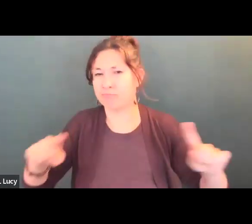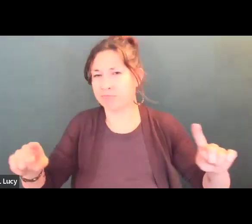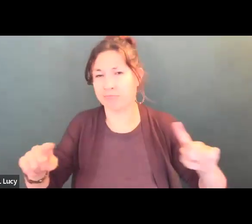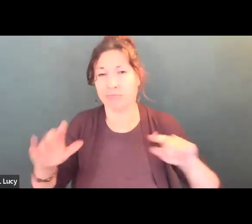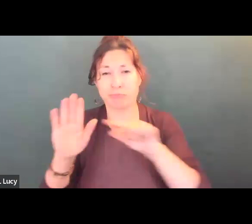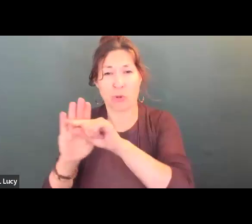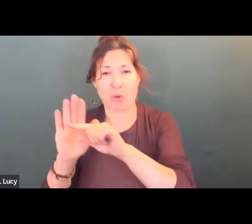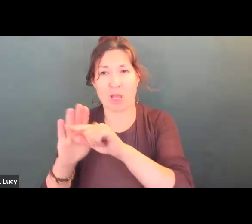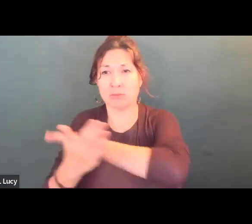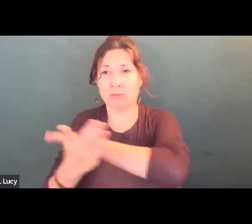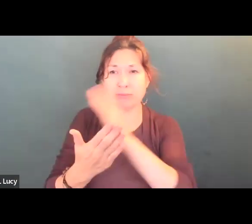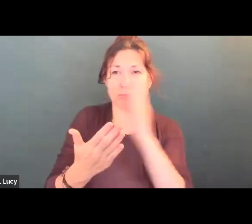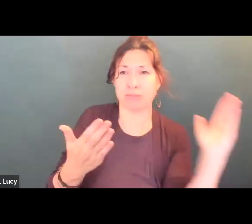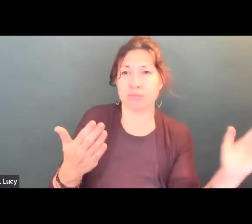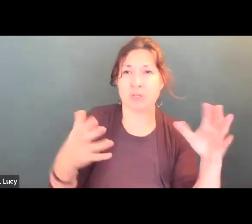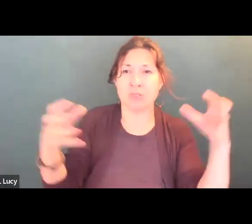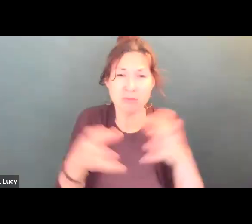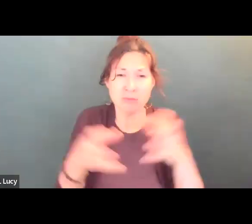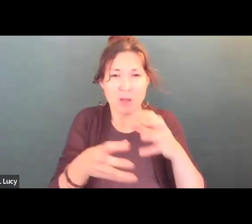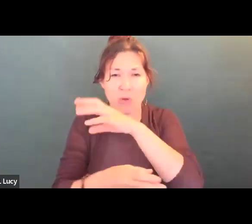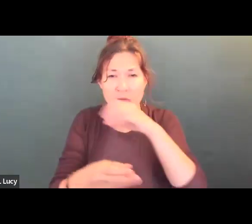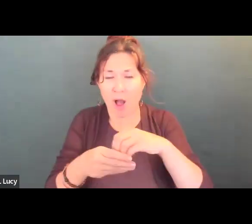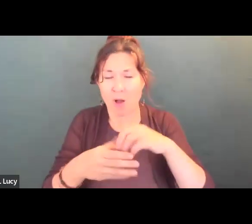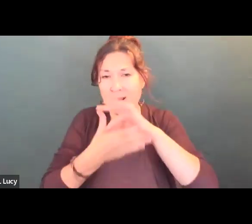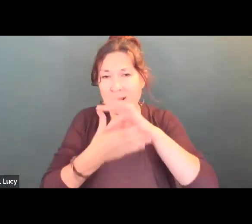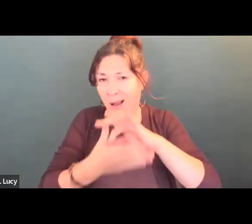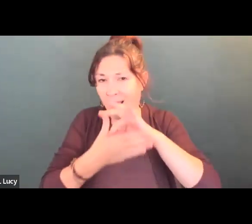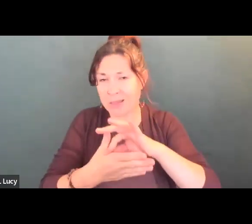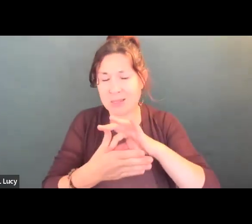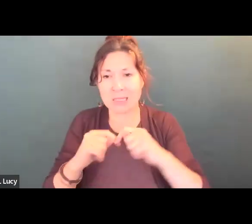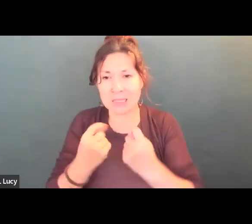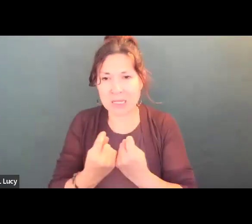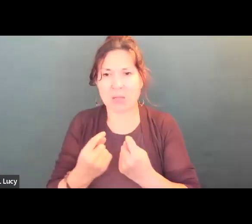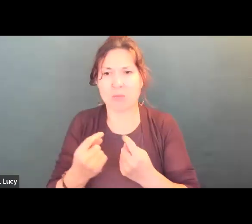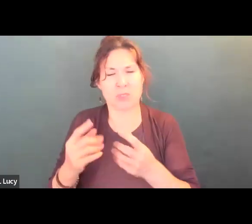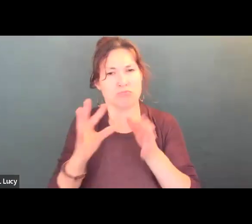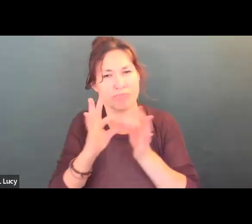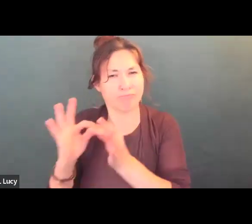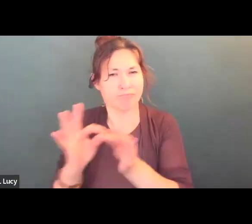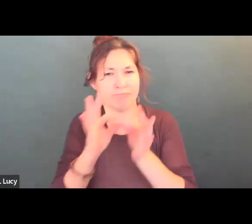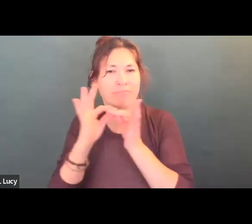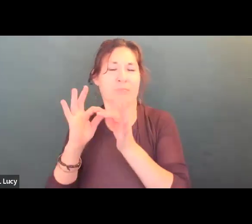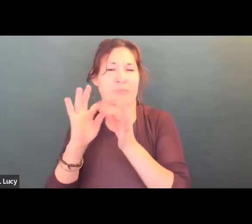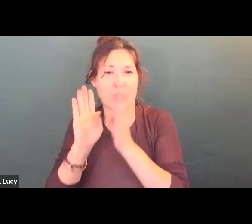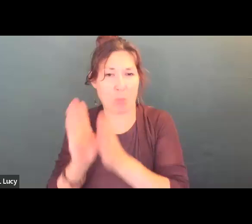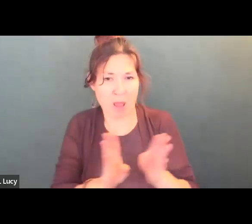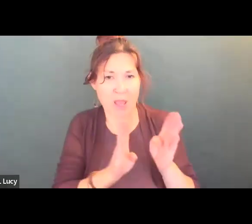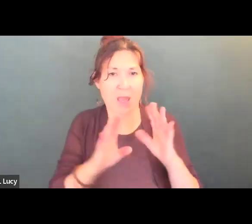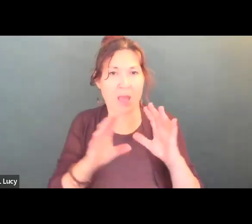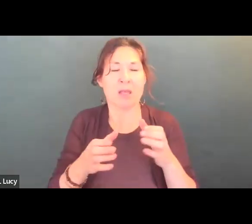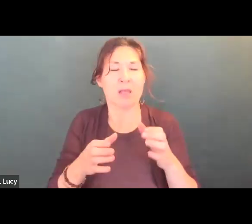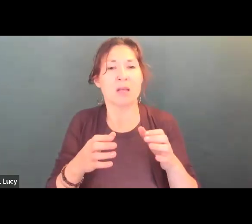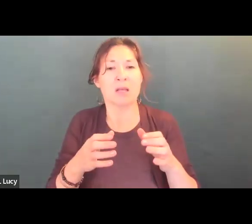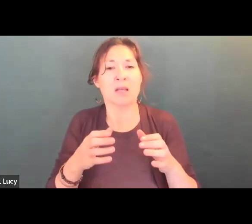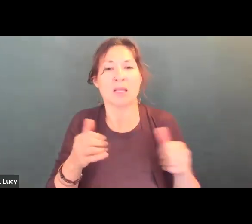teams. It was a great opportunity for them to connect and plan with each other And I really want to give a shout out to Senior Deputy Superintendent